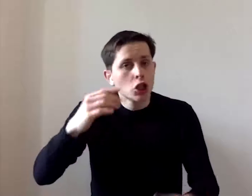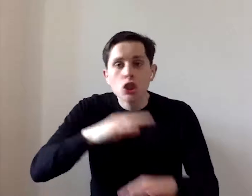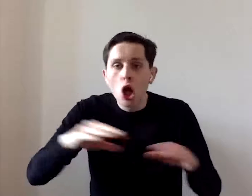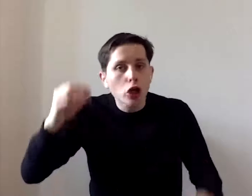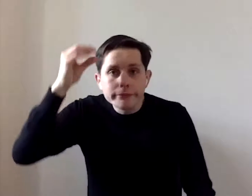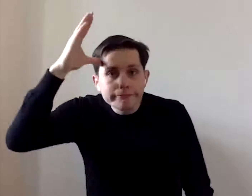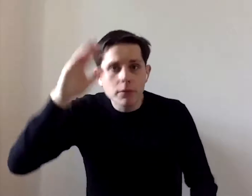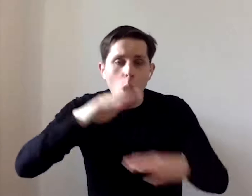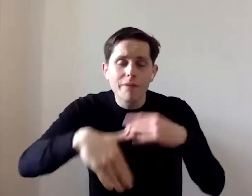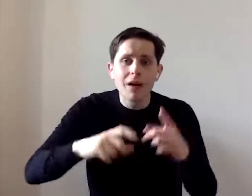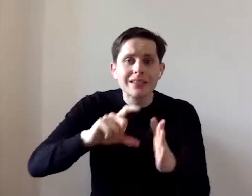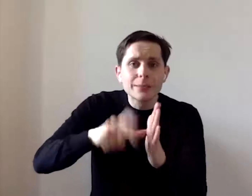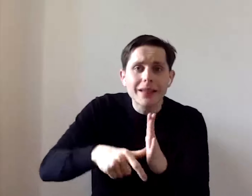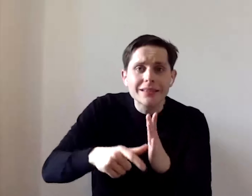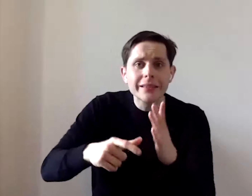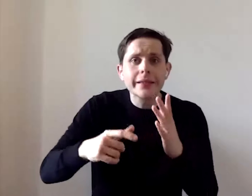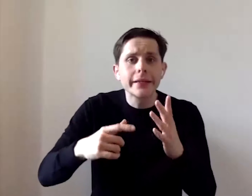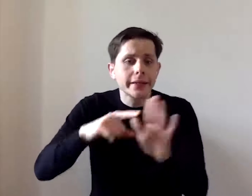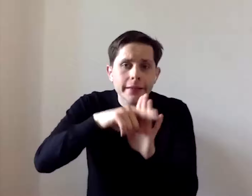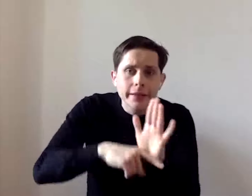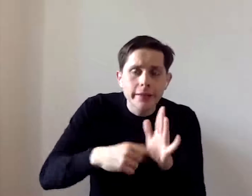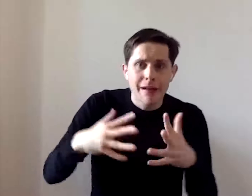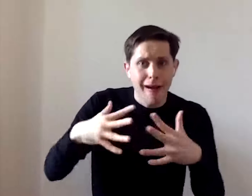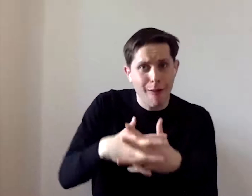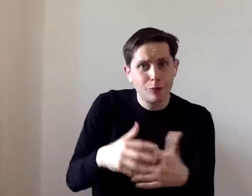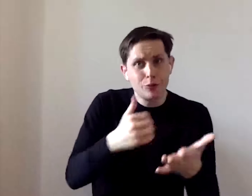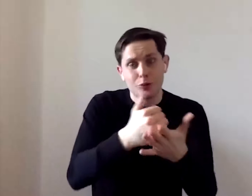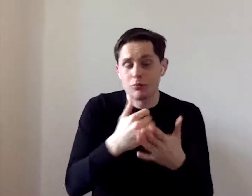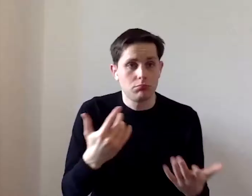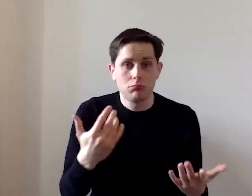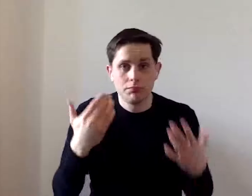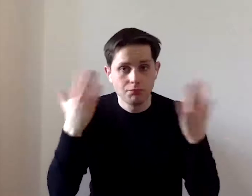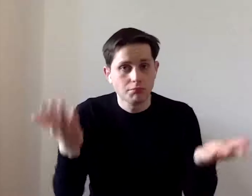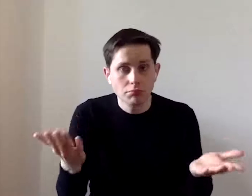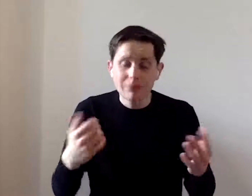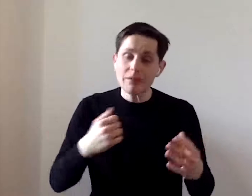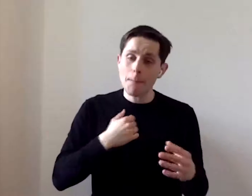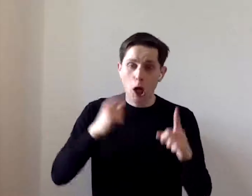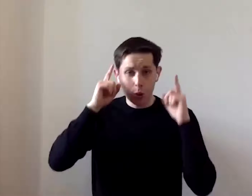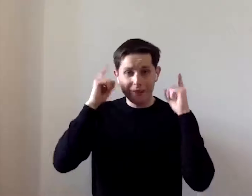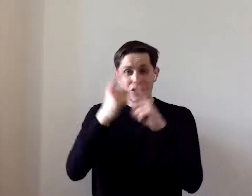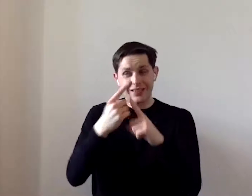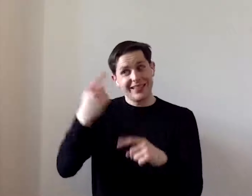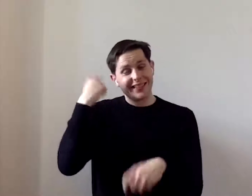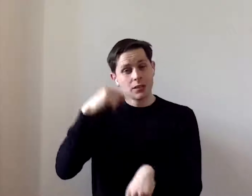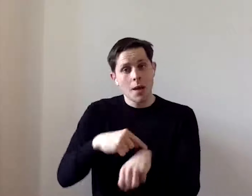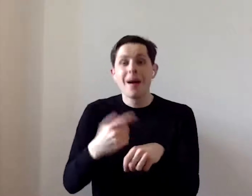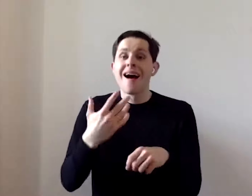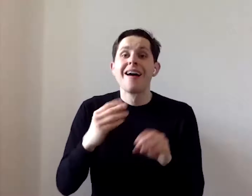And yeah, we're asking staff that have generally had no training on disability. I know my university has